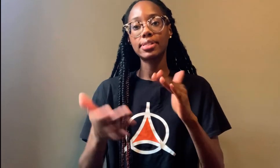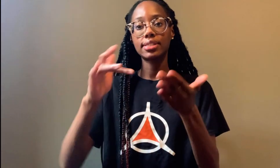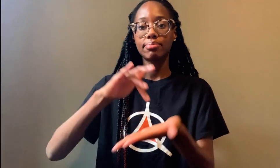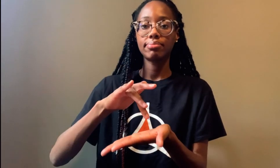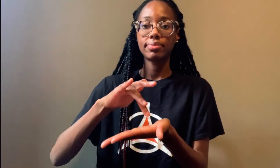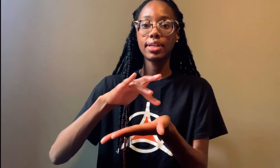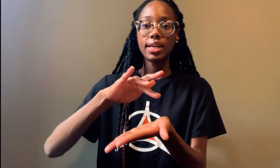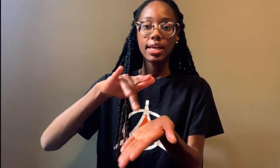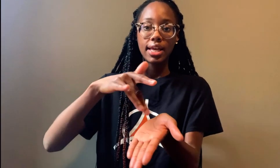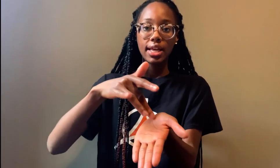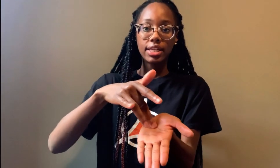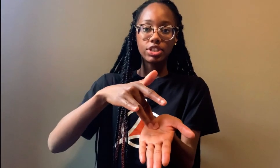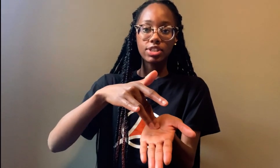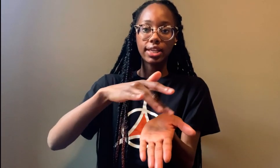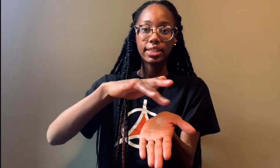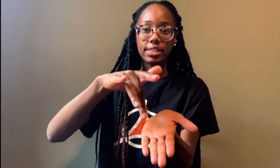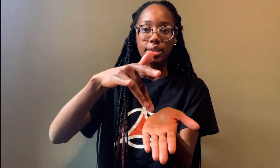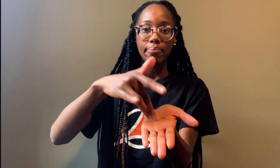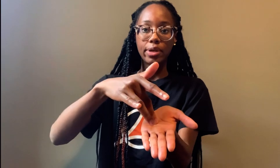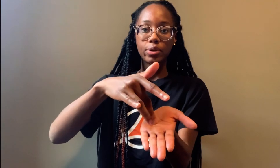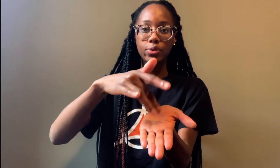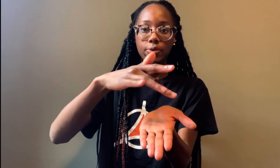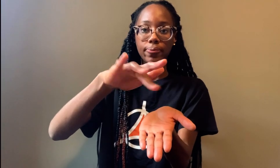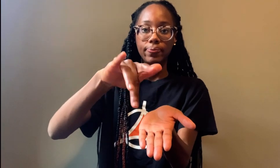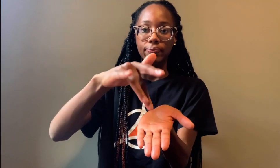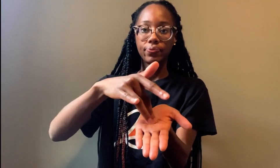opposite, just like this. Middle,